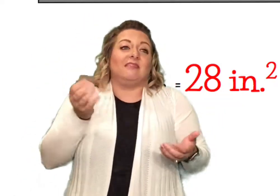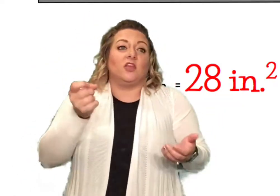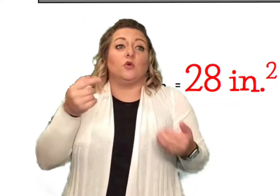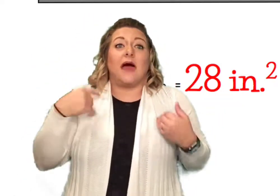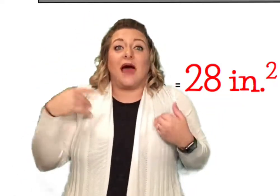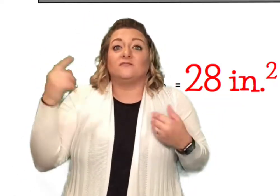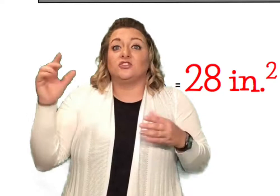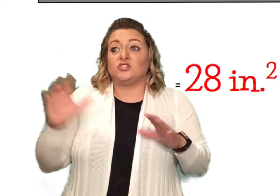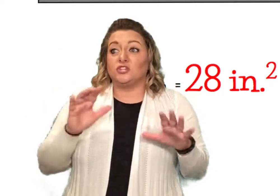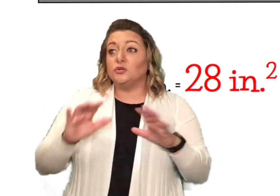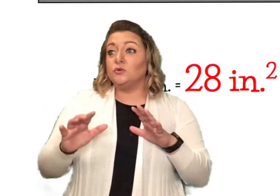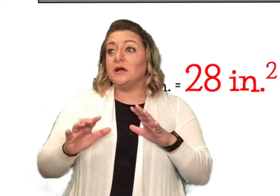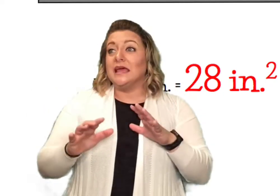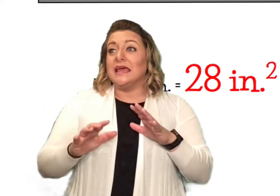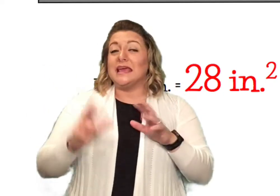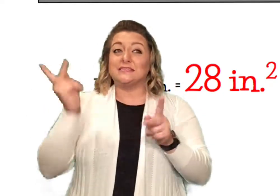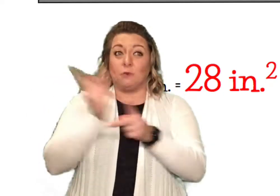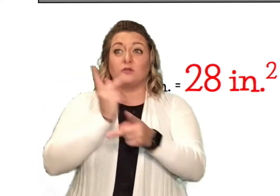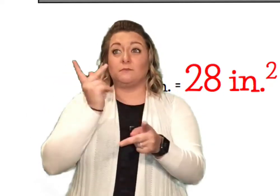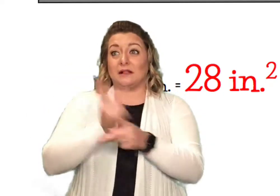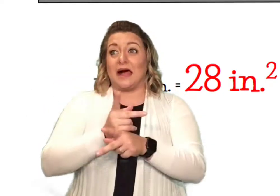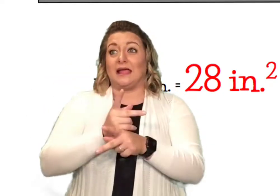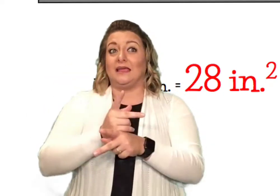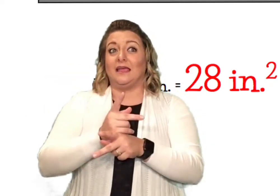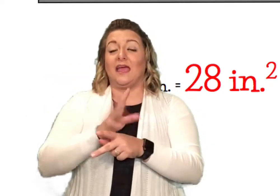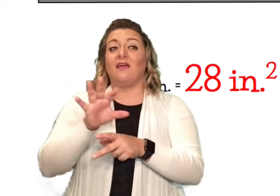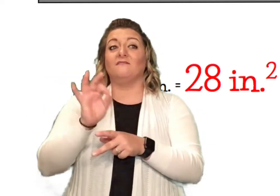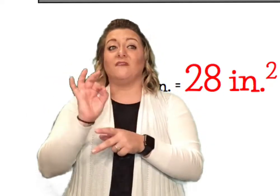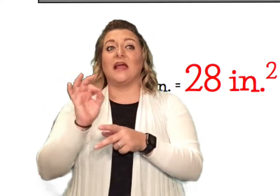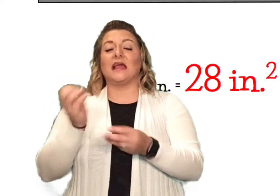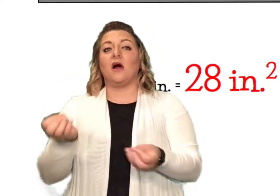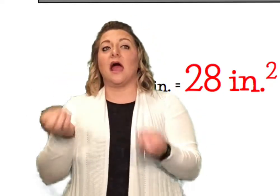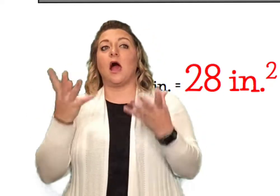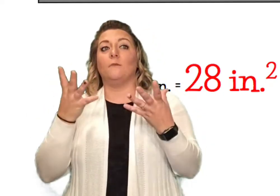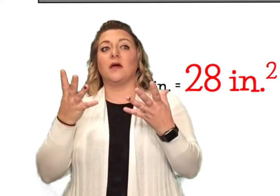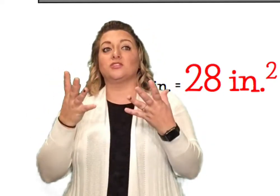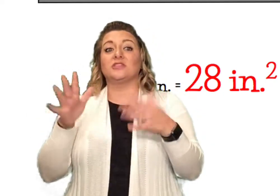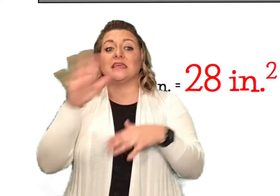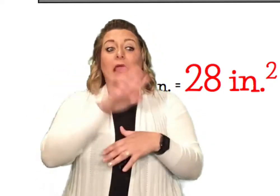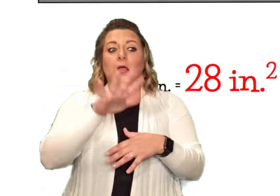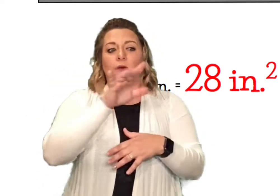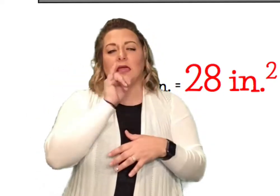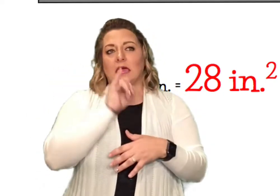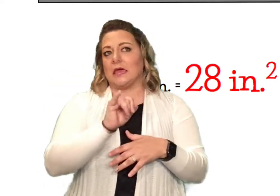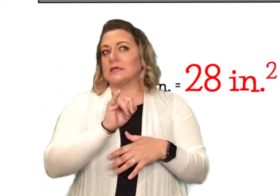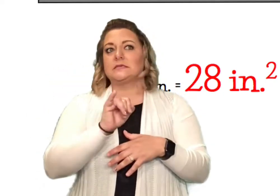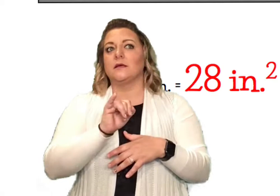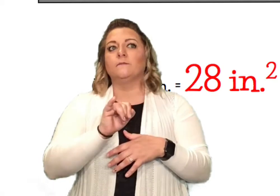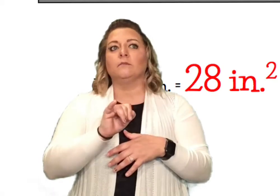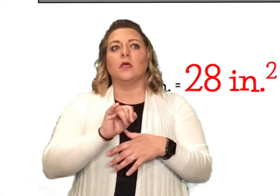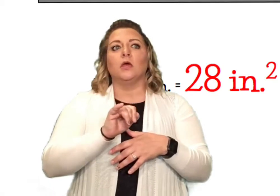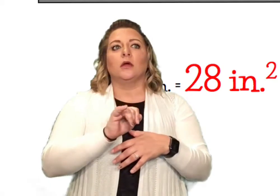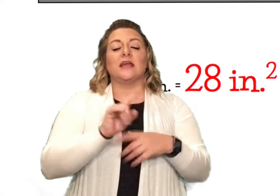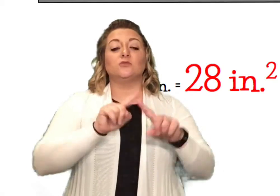that you have to do is multiply and find out how much the area is. Okay, so